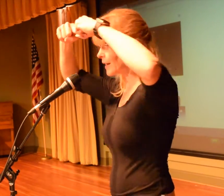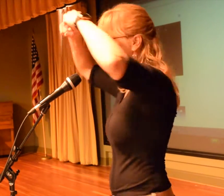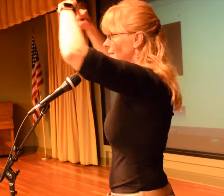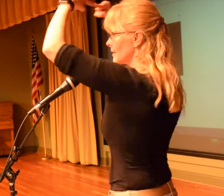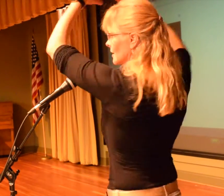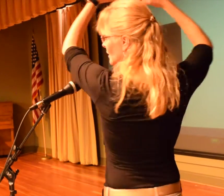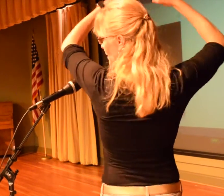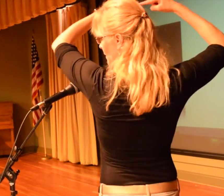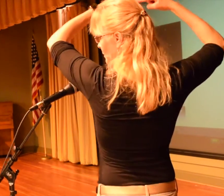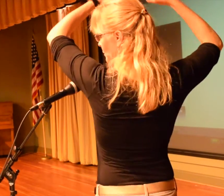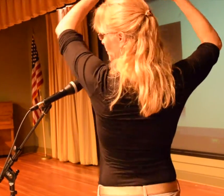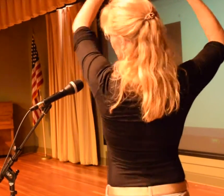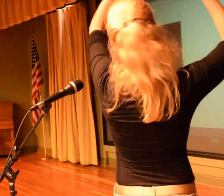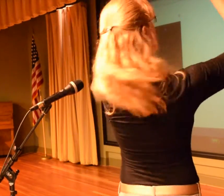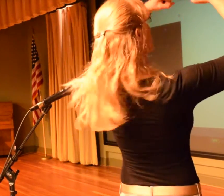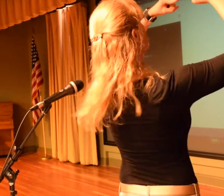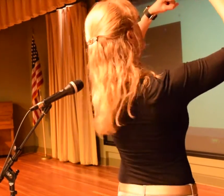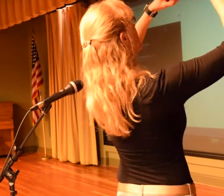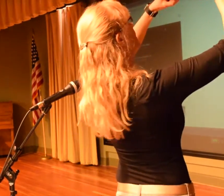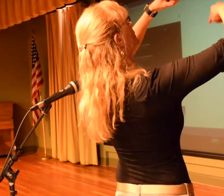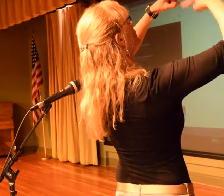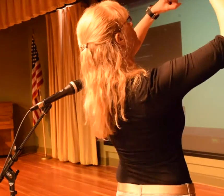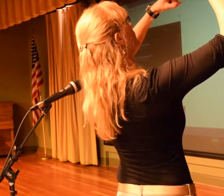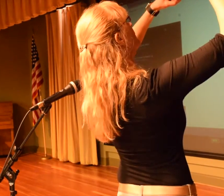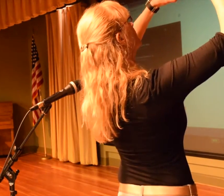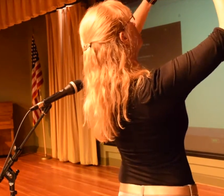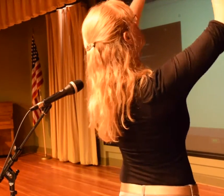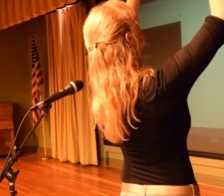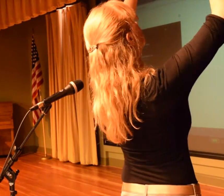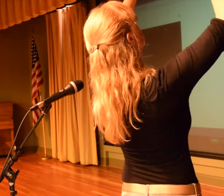hand, circle it around. When.